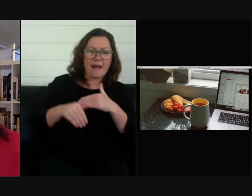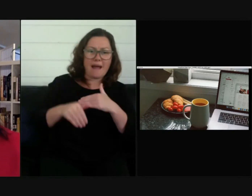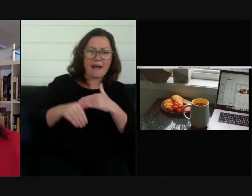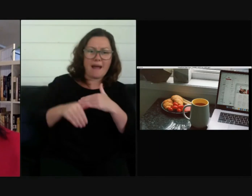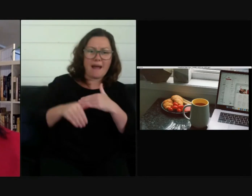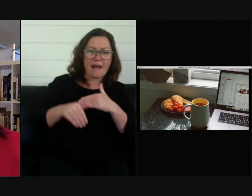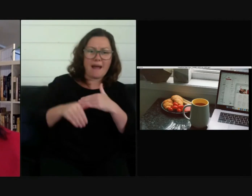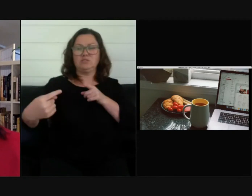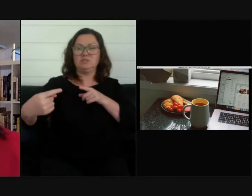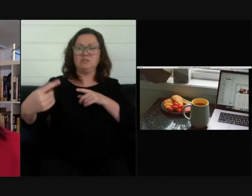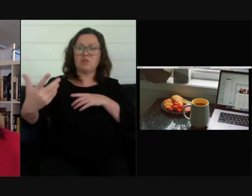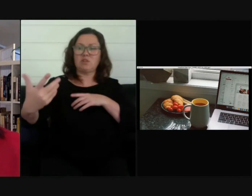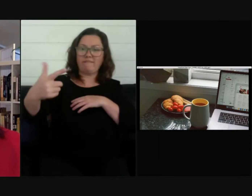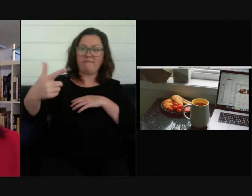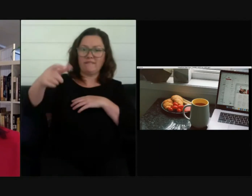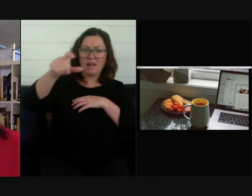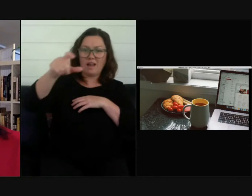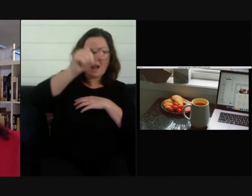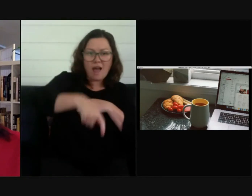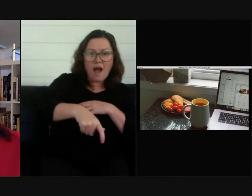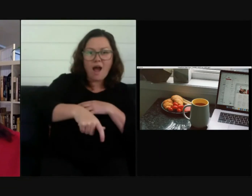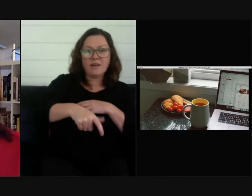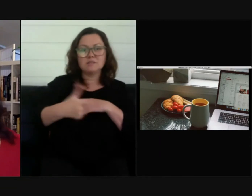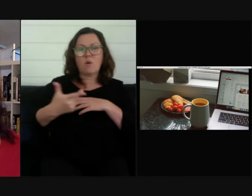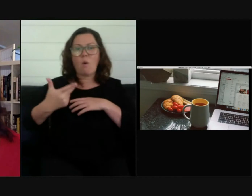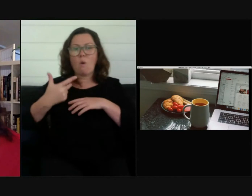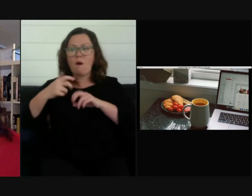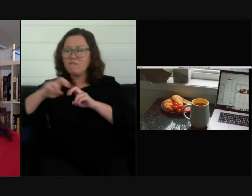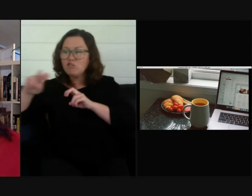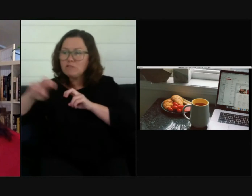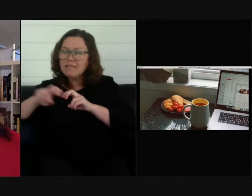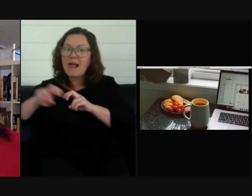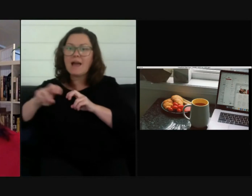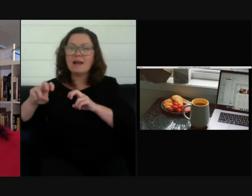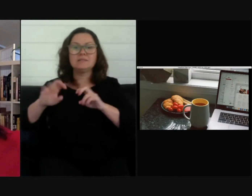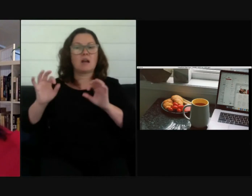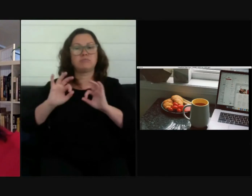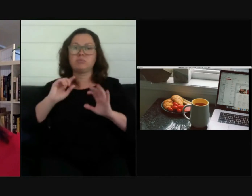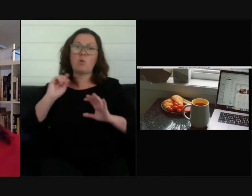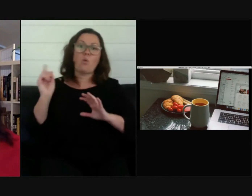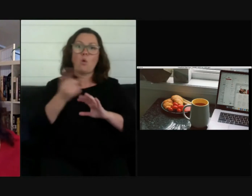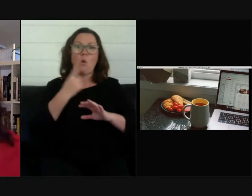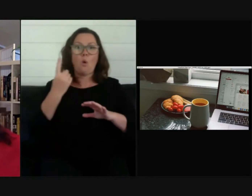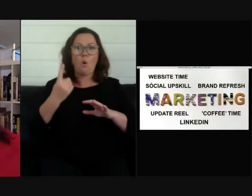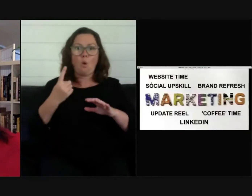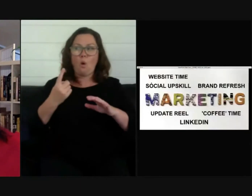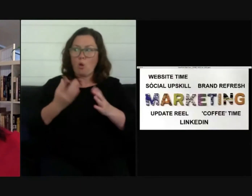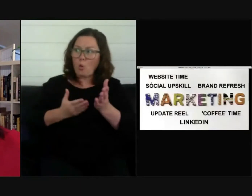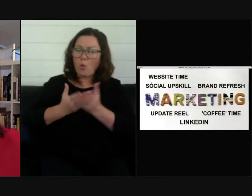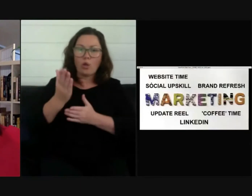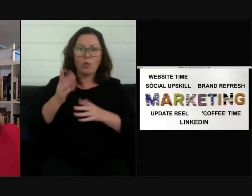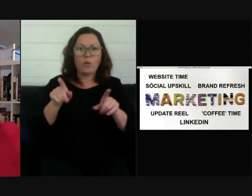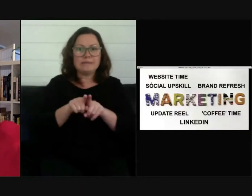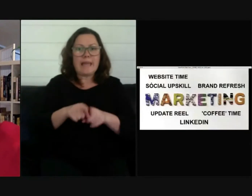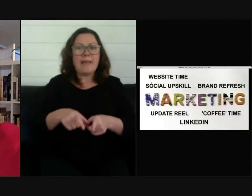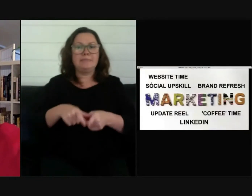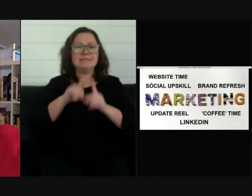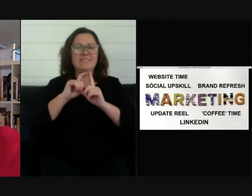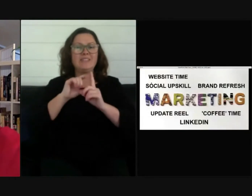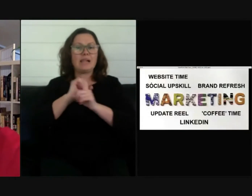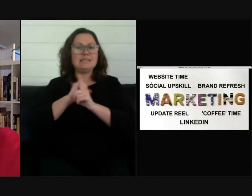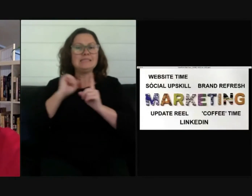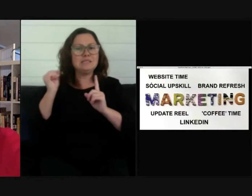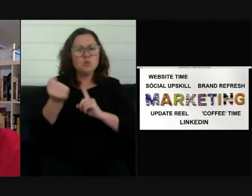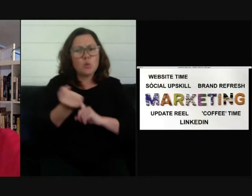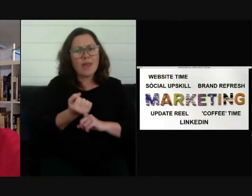freelancer anymore. We're all in the same boat and we all have to make this work together. I'm going to stop yelling at you now. If you can